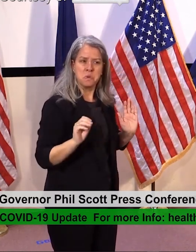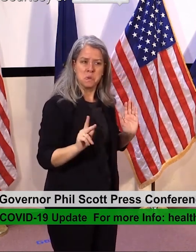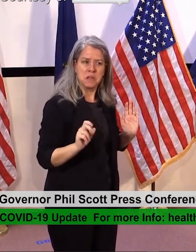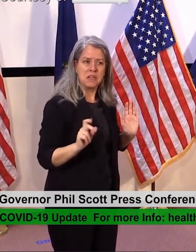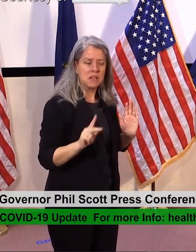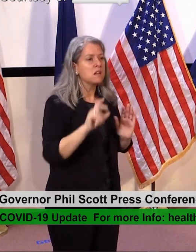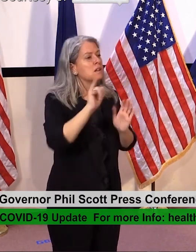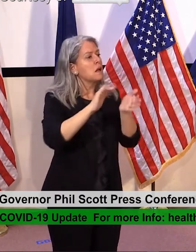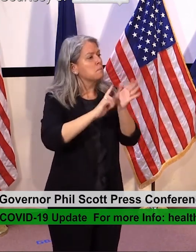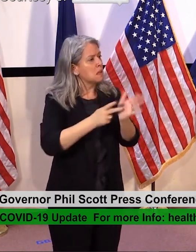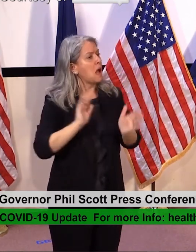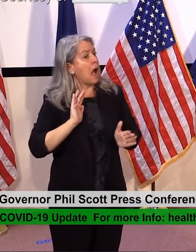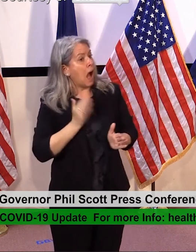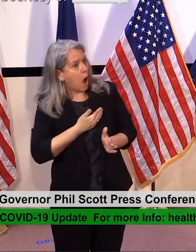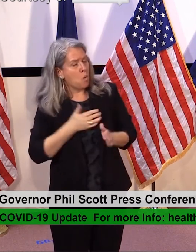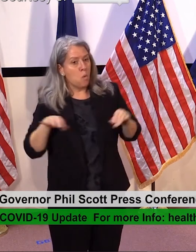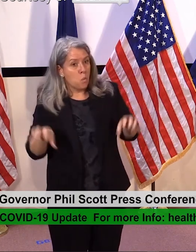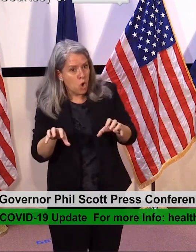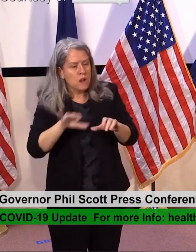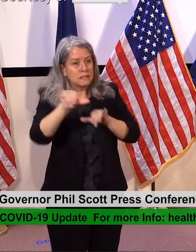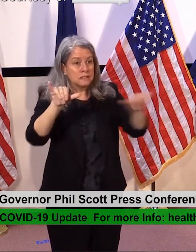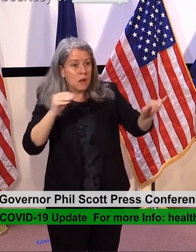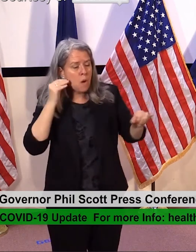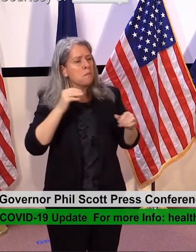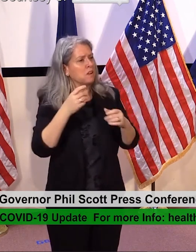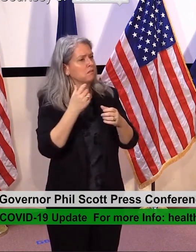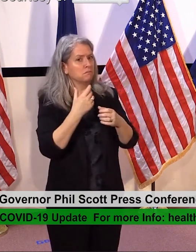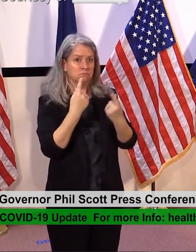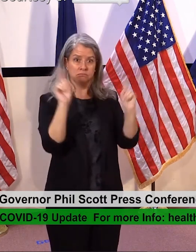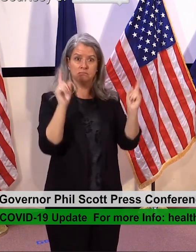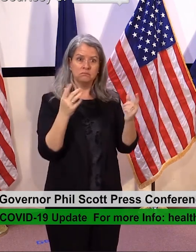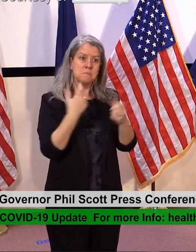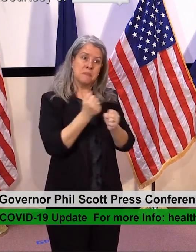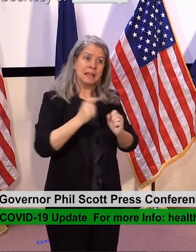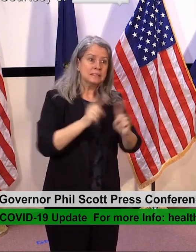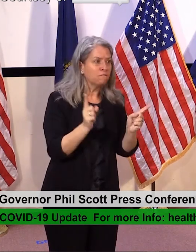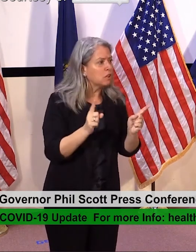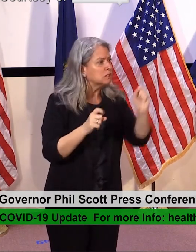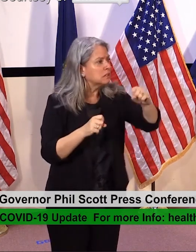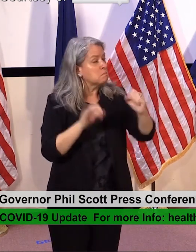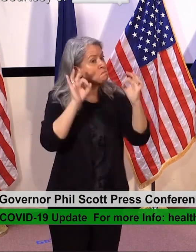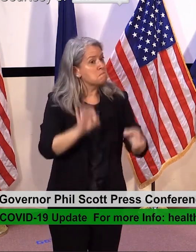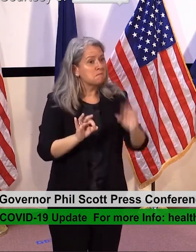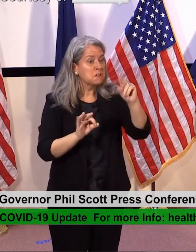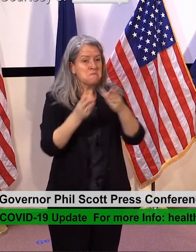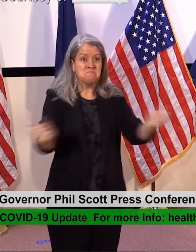having a beneficial response. So we want to continue down that path.